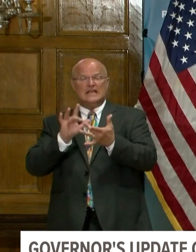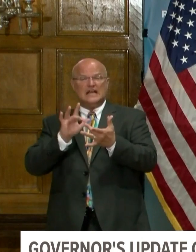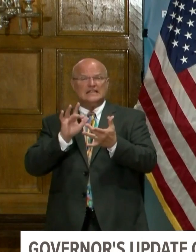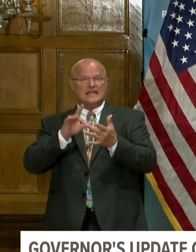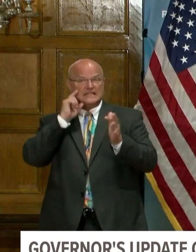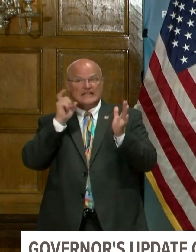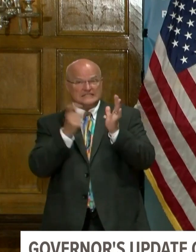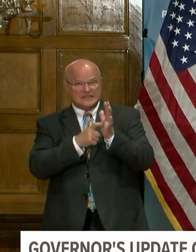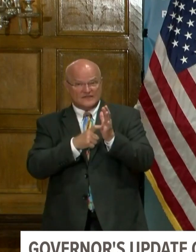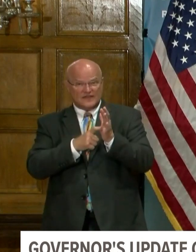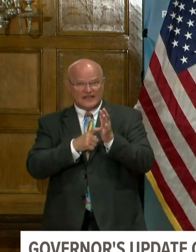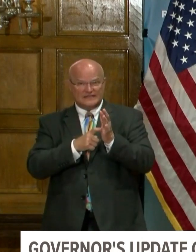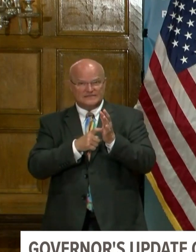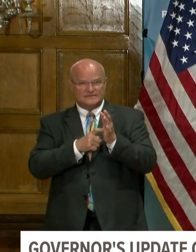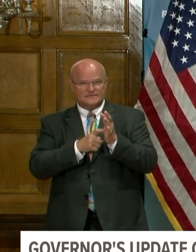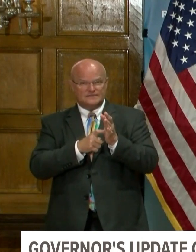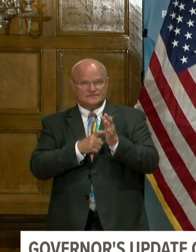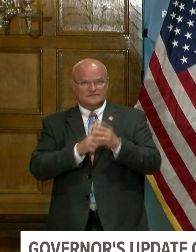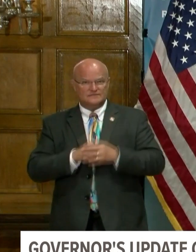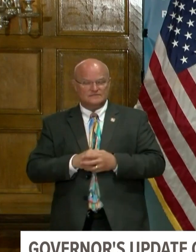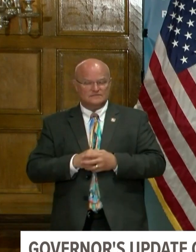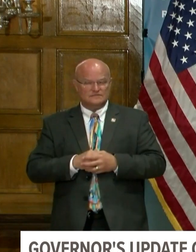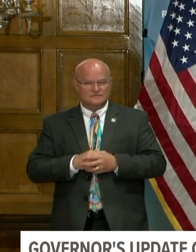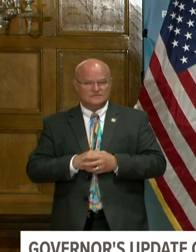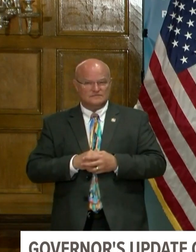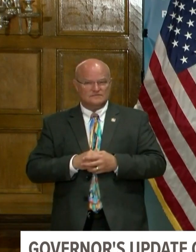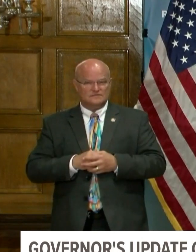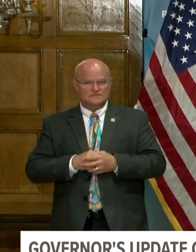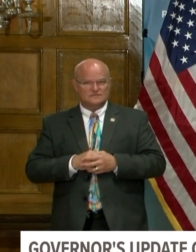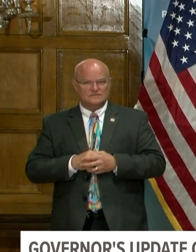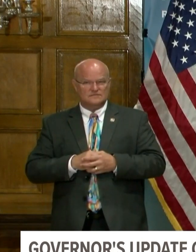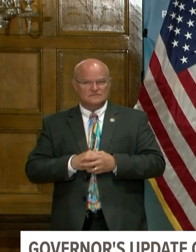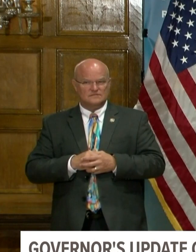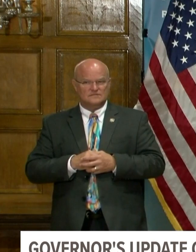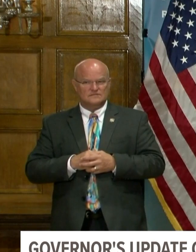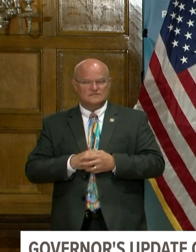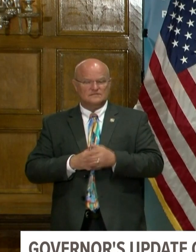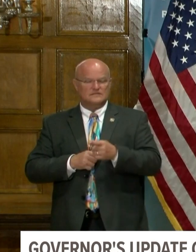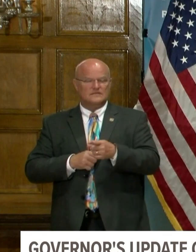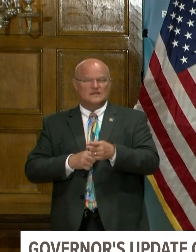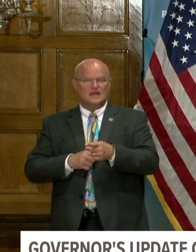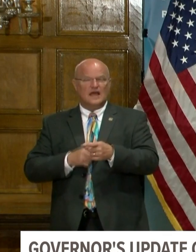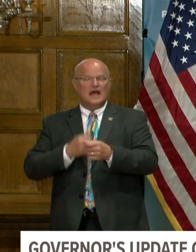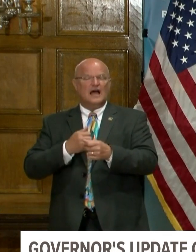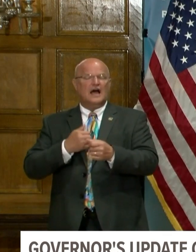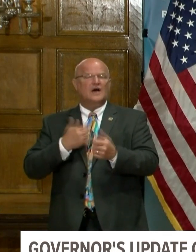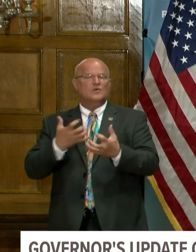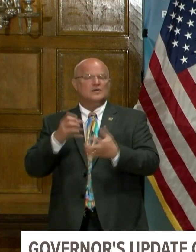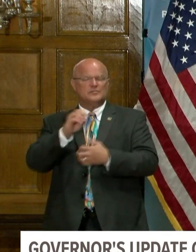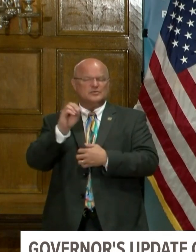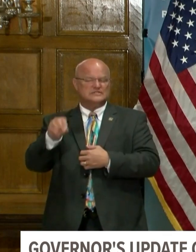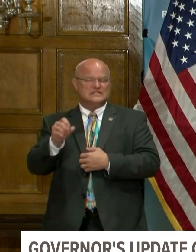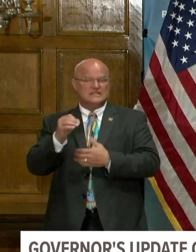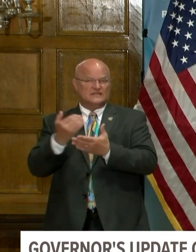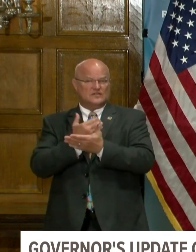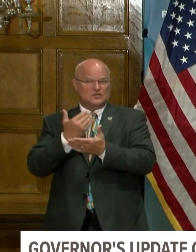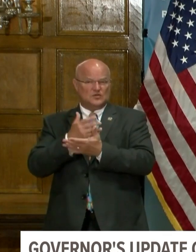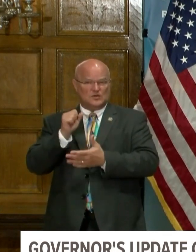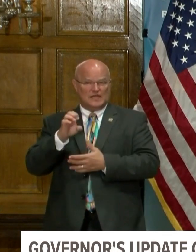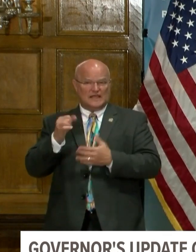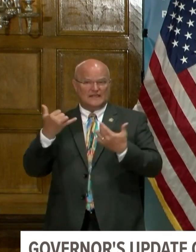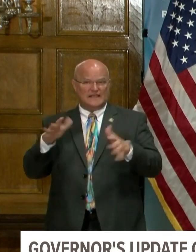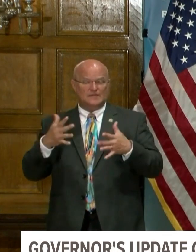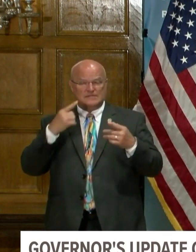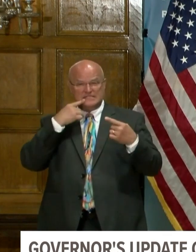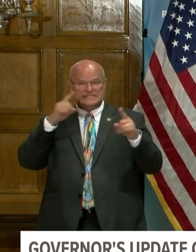contacts identified who have been contacted. Well, ideally, I love both. I love the percentage of the new cases that have